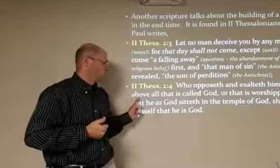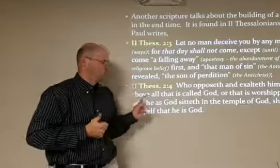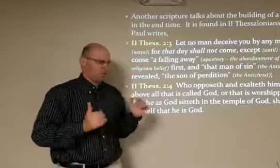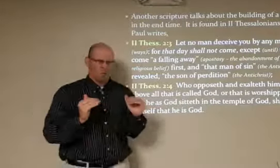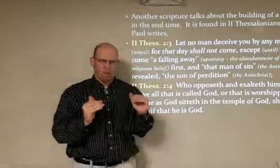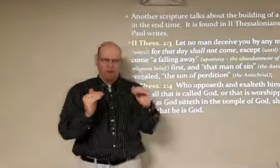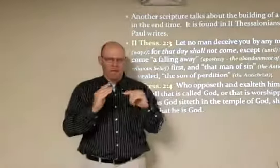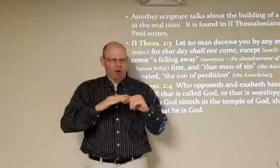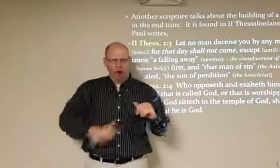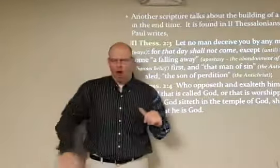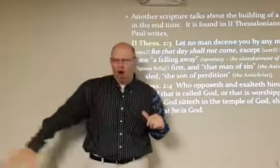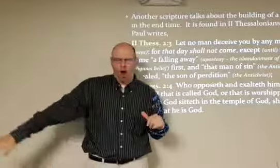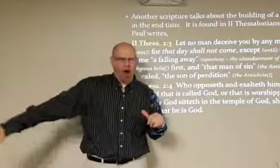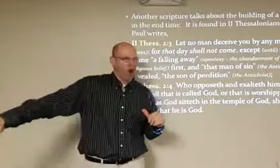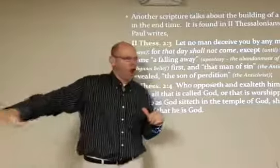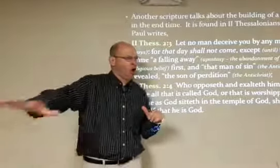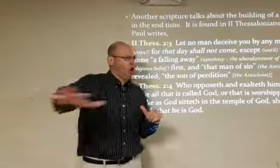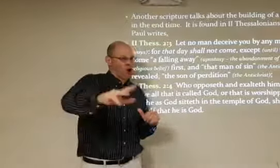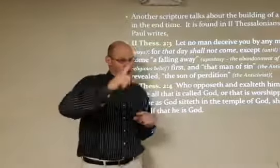above all that is called God."